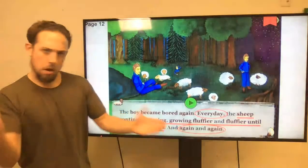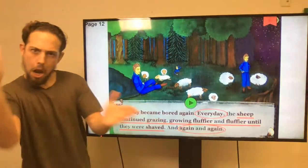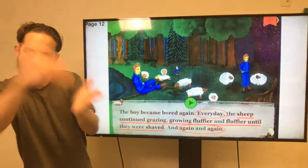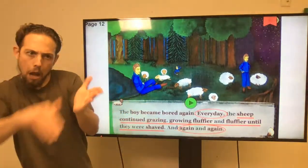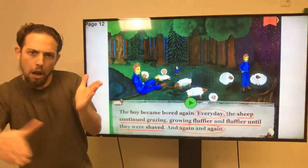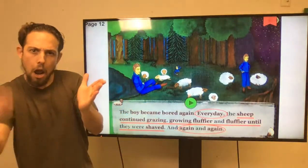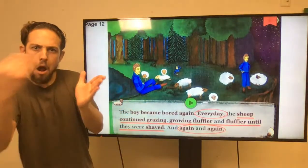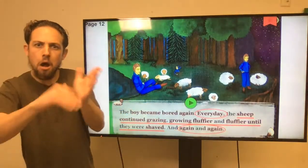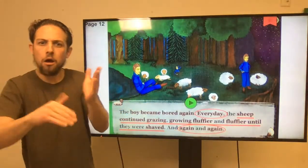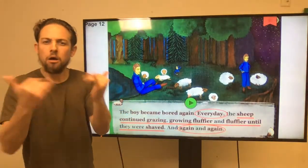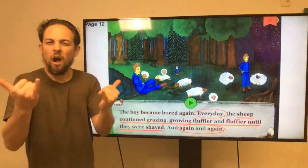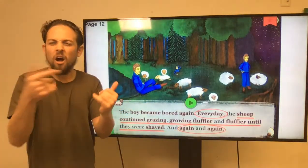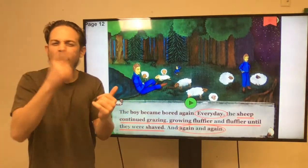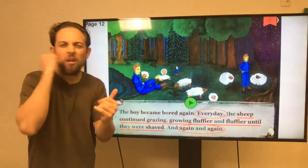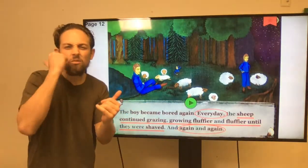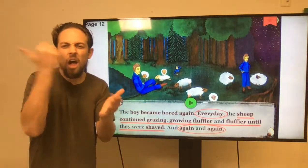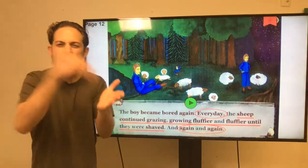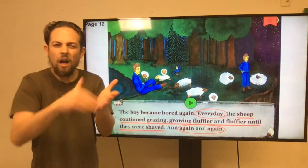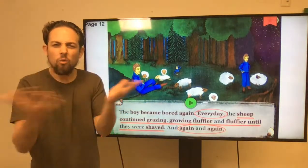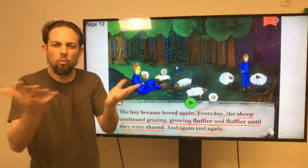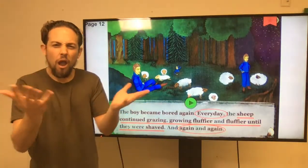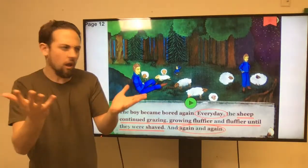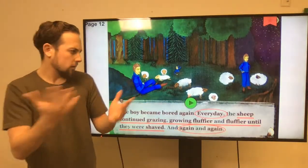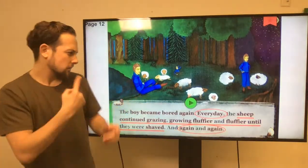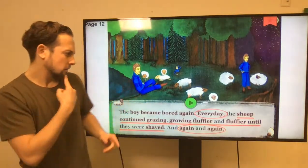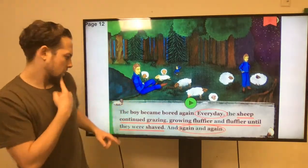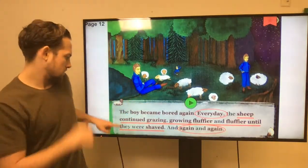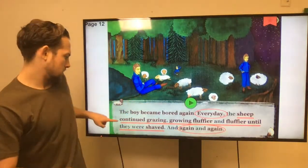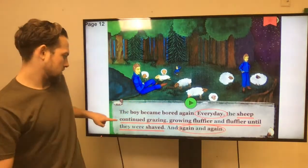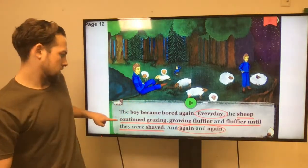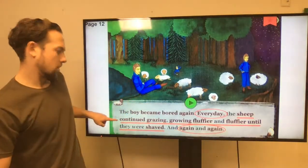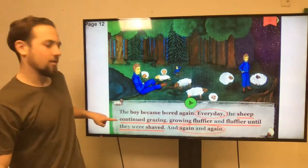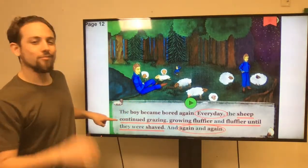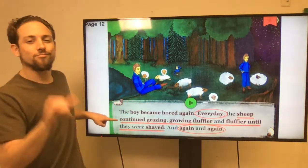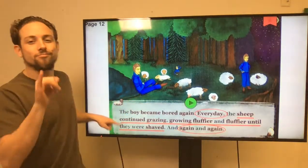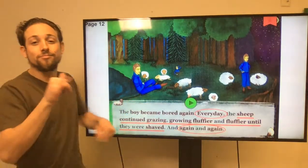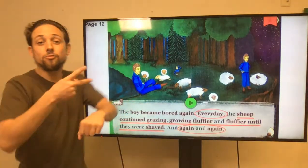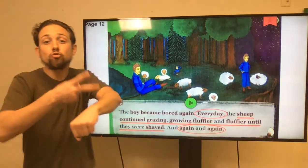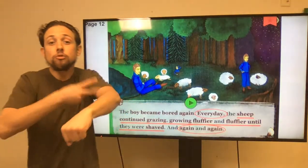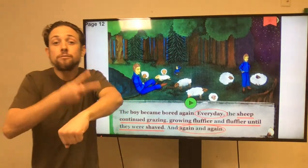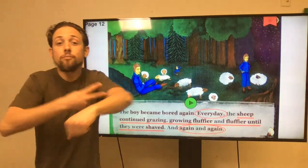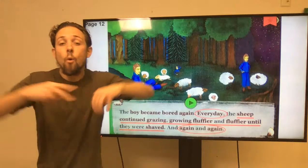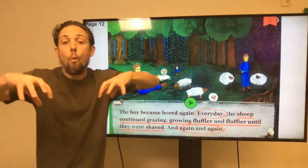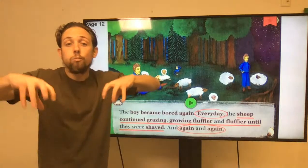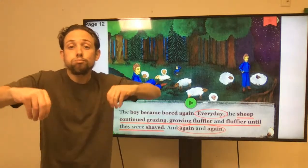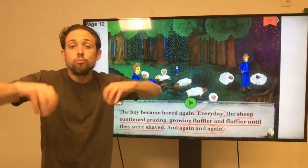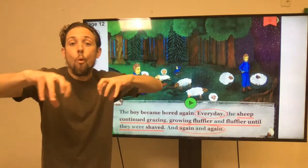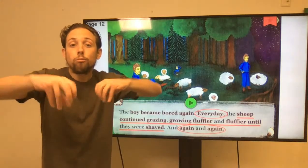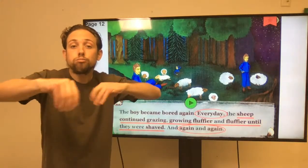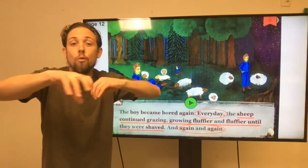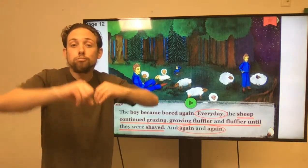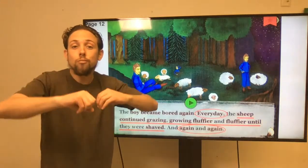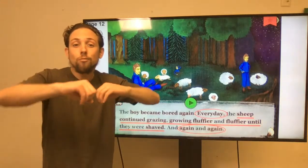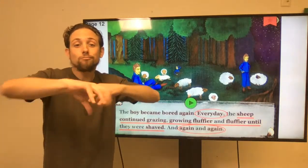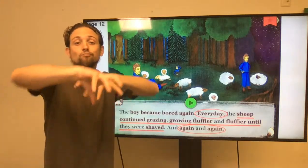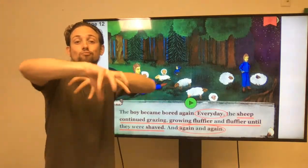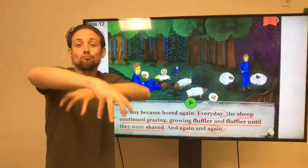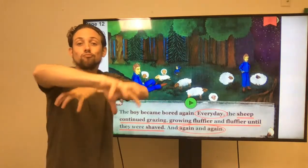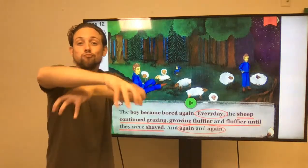We've seen the phrase every day, the phrase again and again. But what was going on? That the sheep